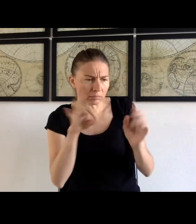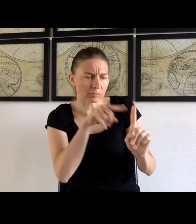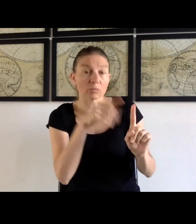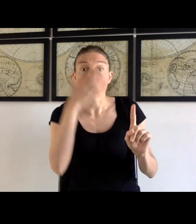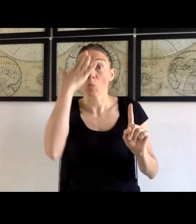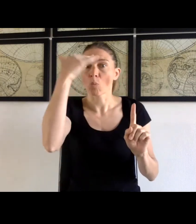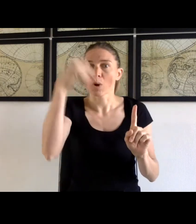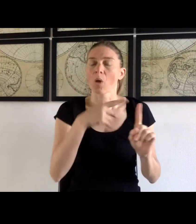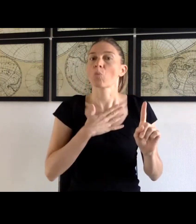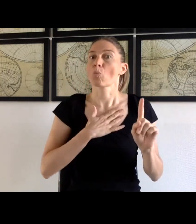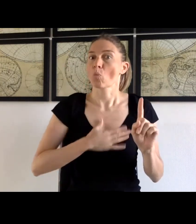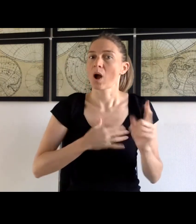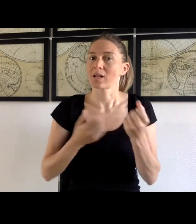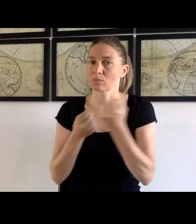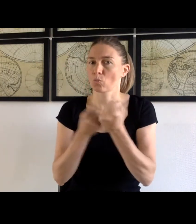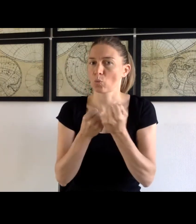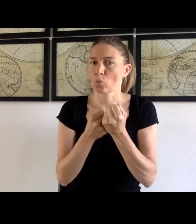official recognition.